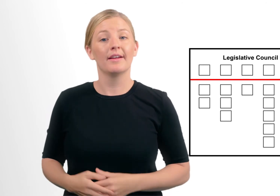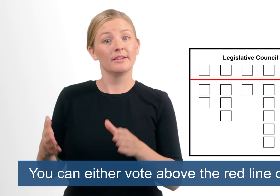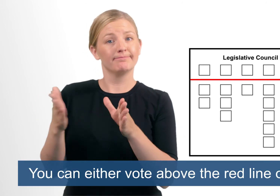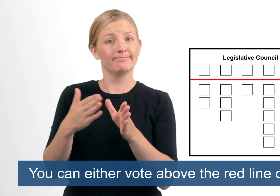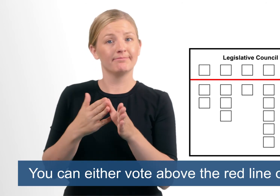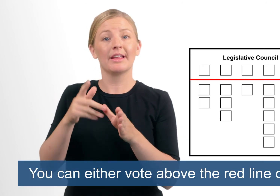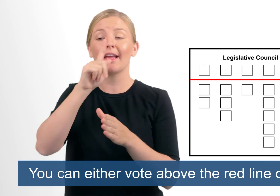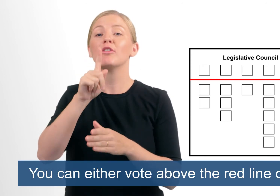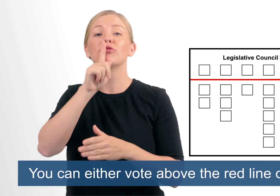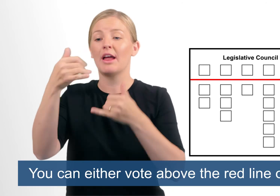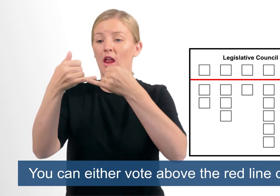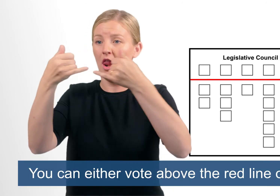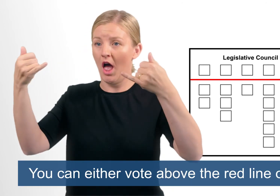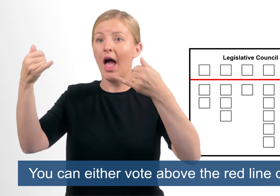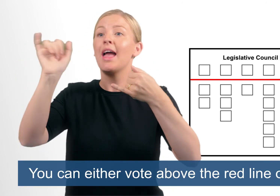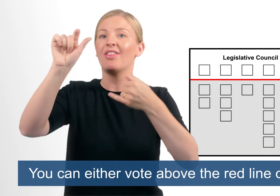You can either vote above the red line or below.